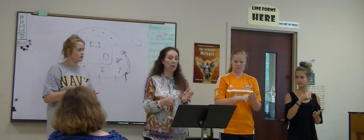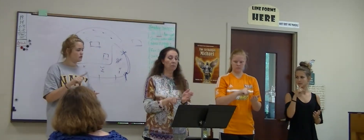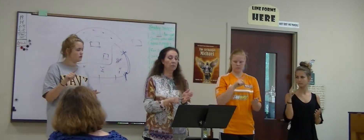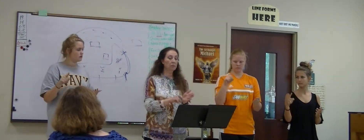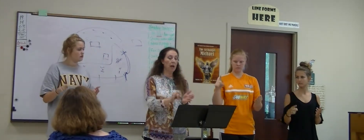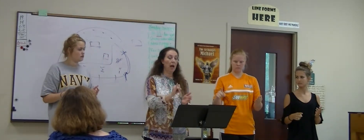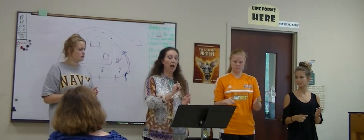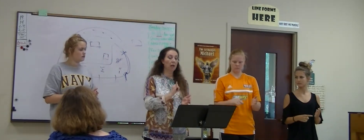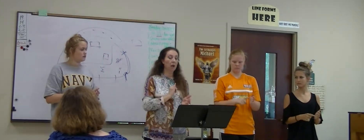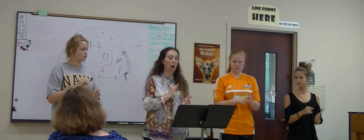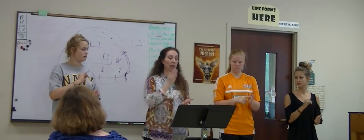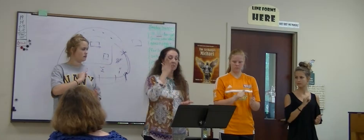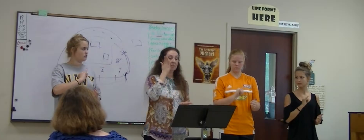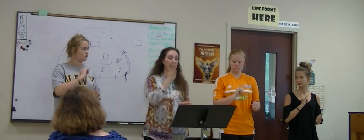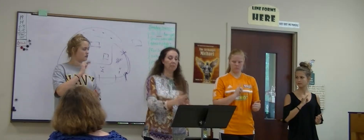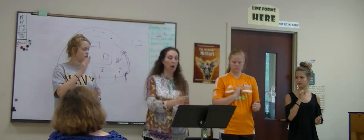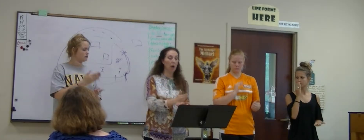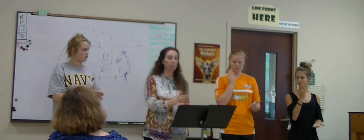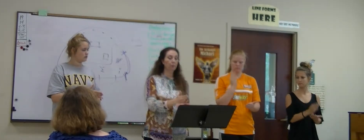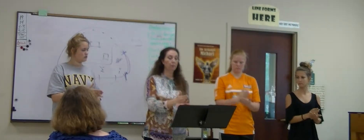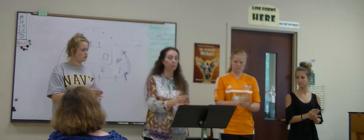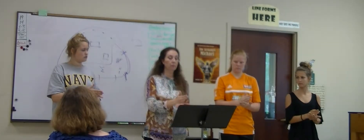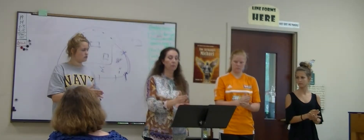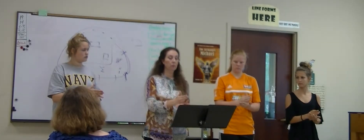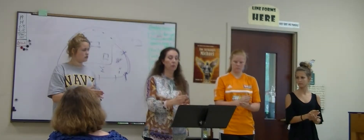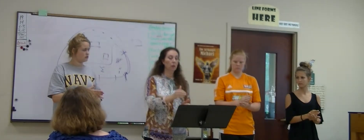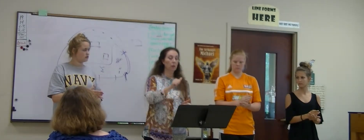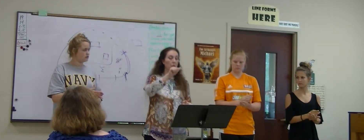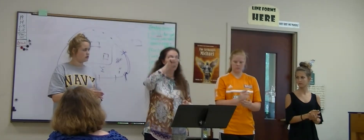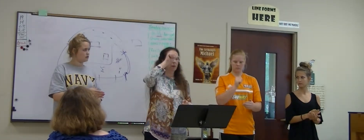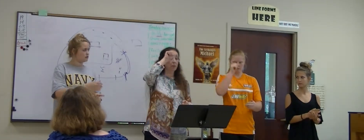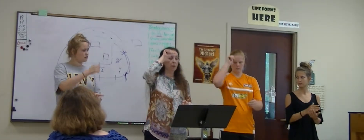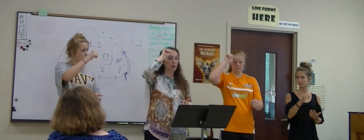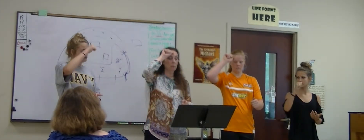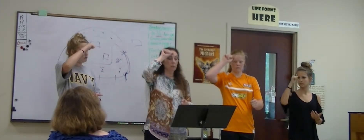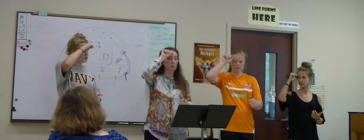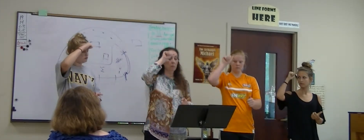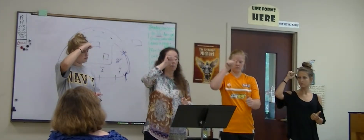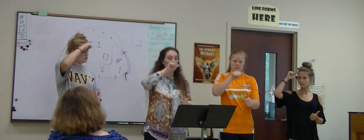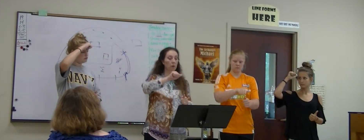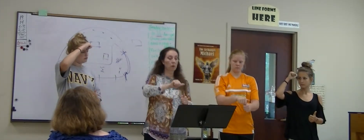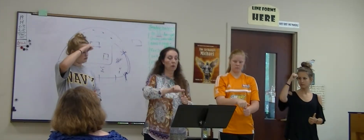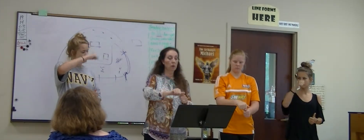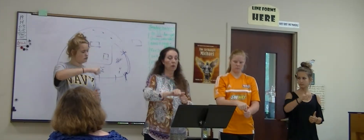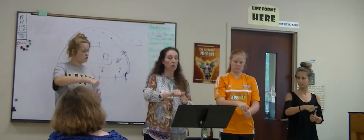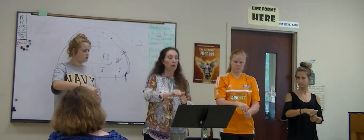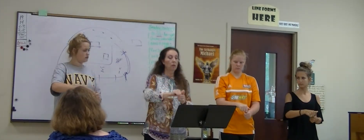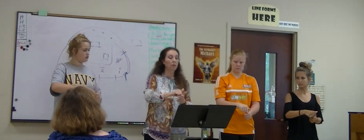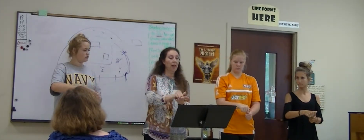Sometimes I gotta stop, thumb to thumb, remember